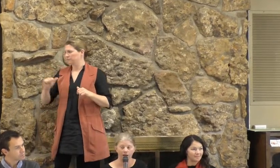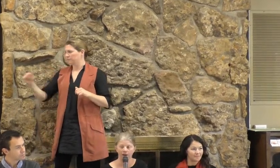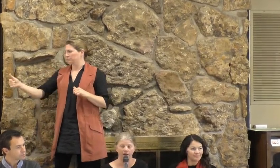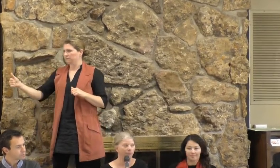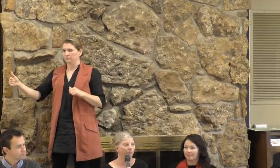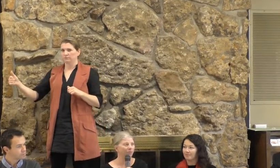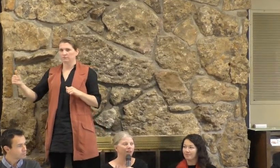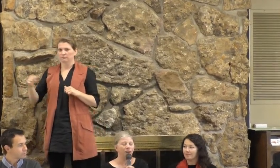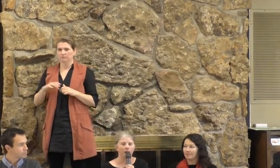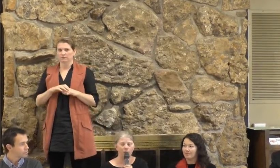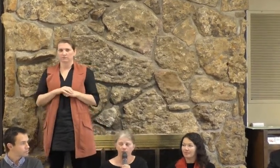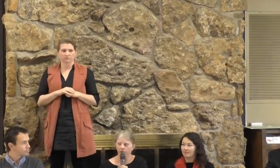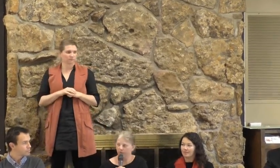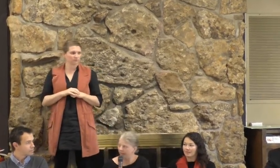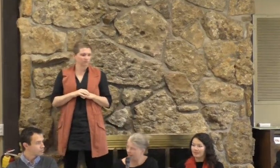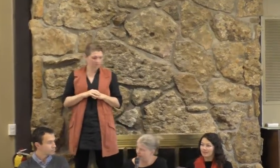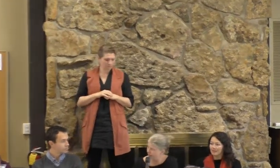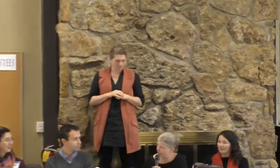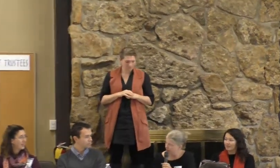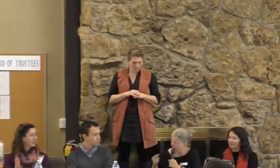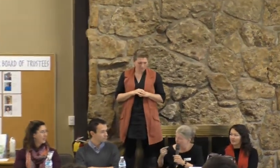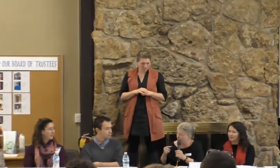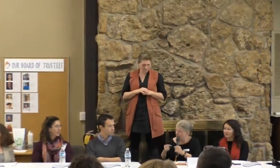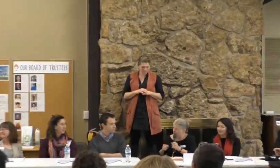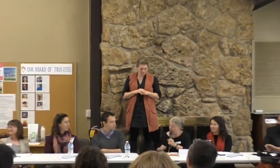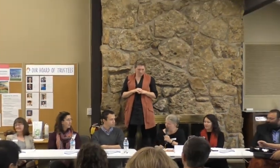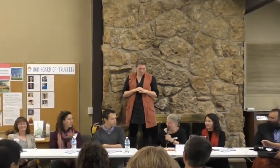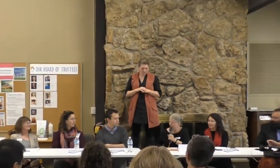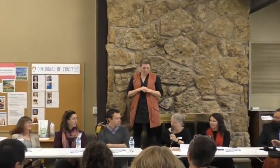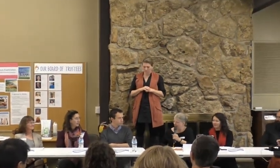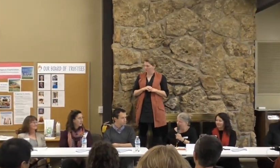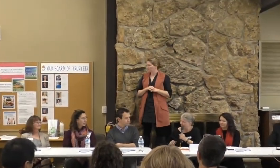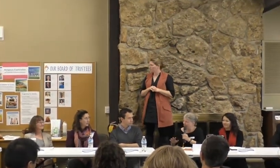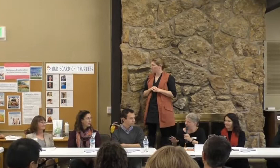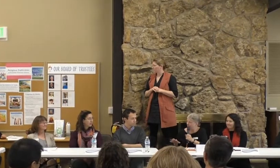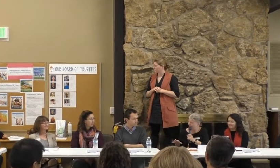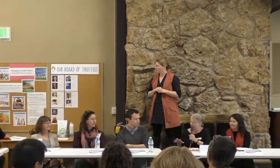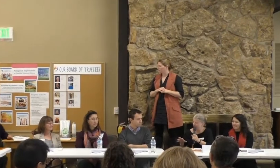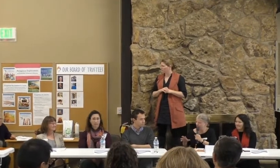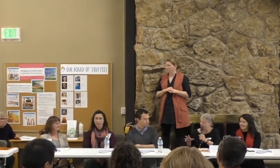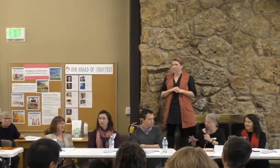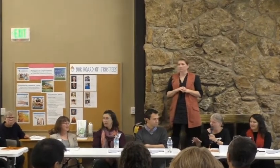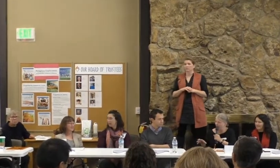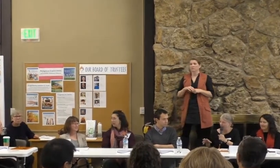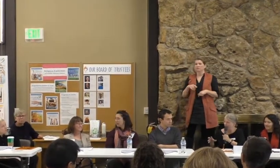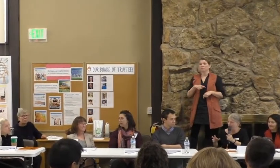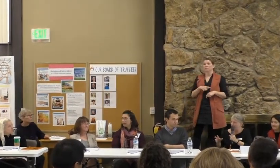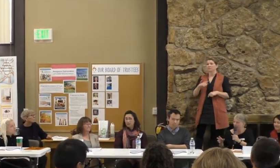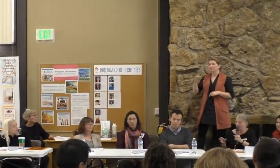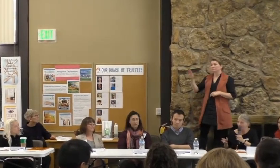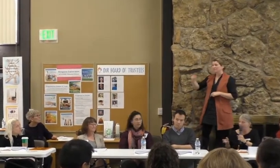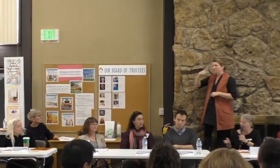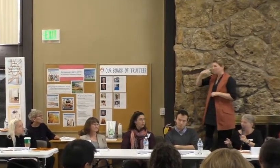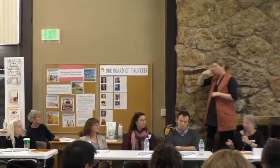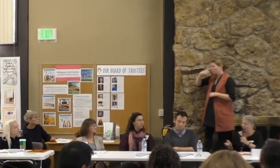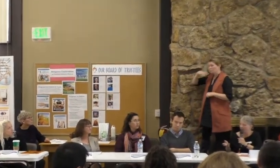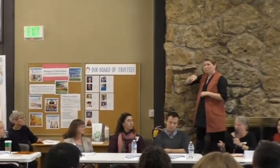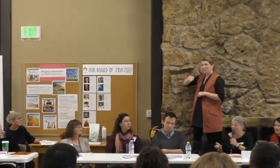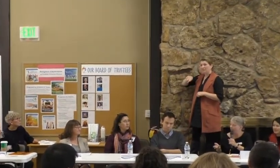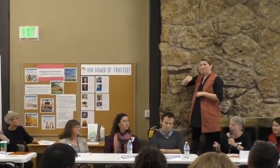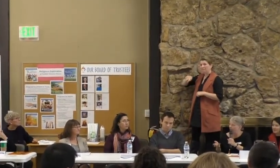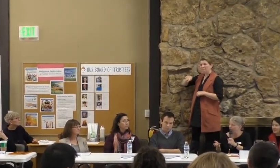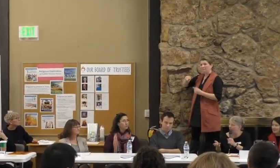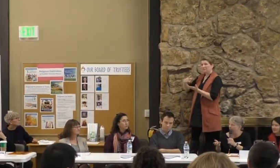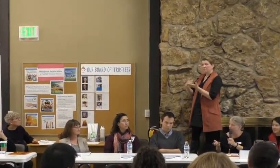microphone to her. I wonder, Candace, would you mind discussing why there